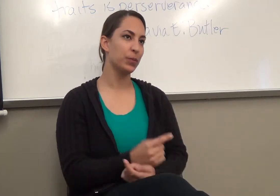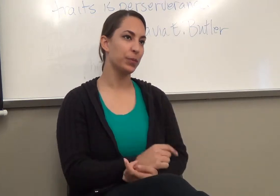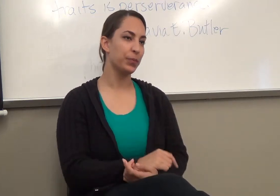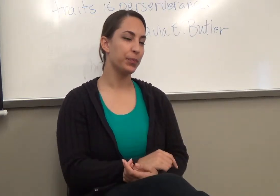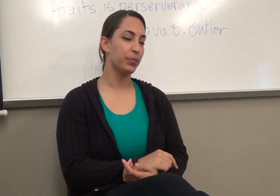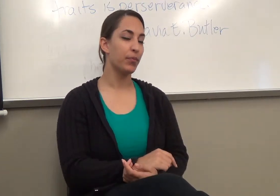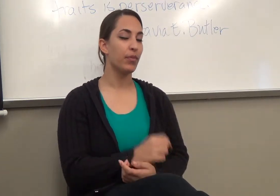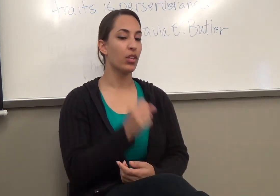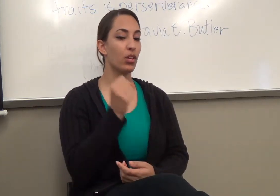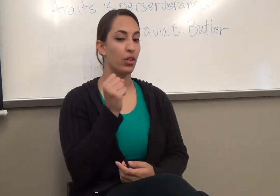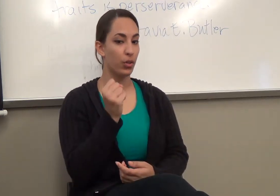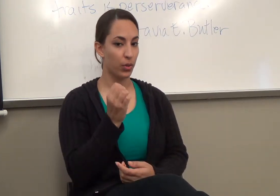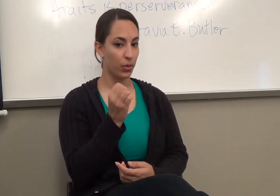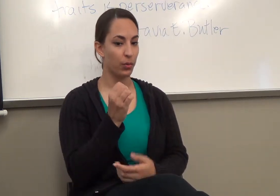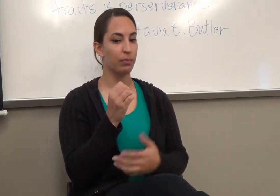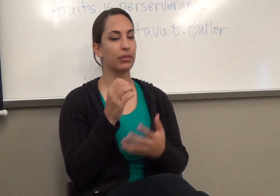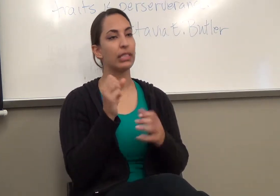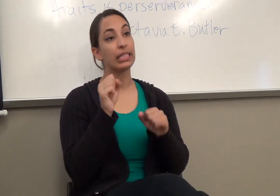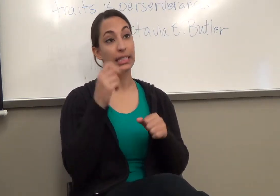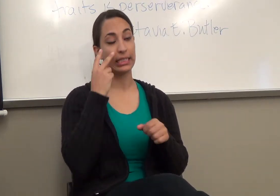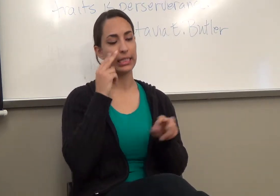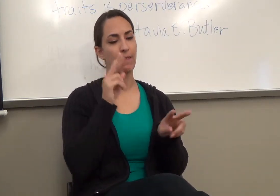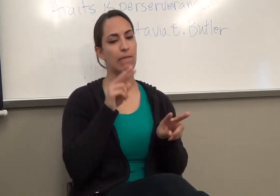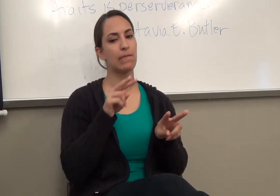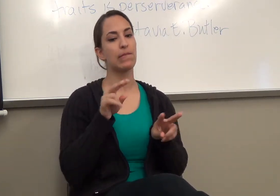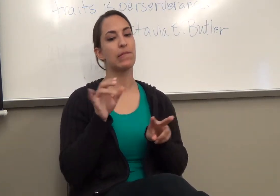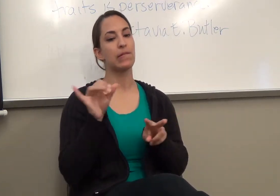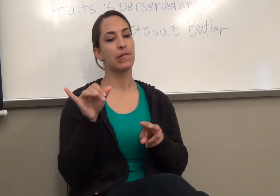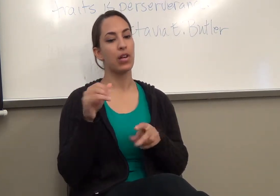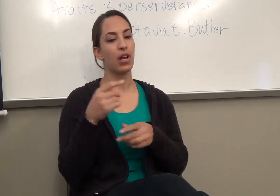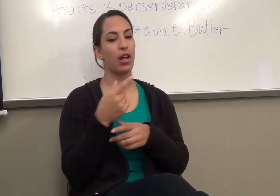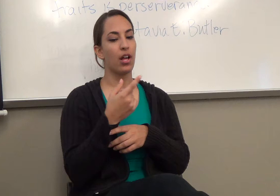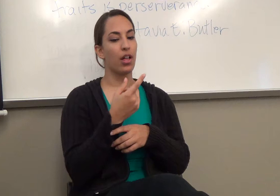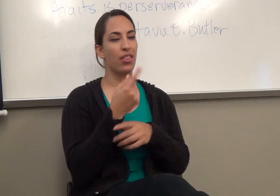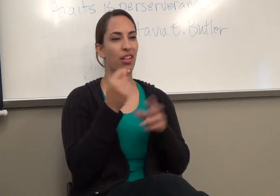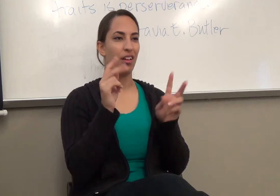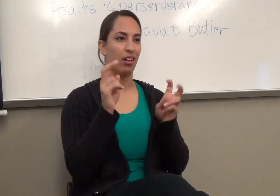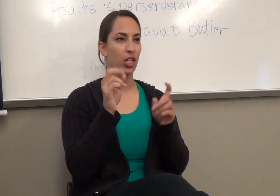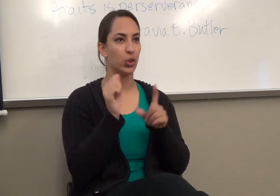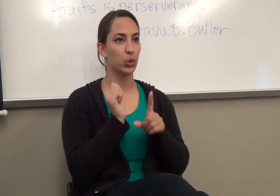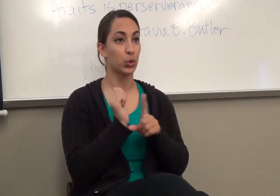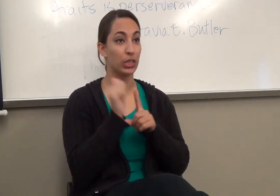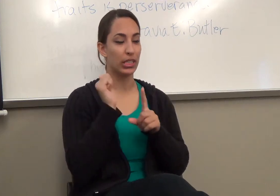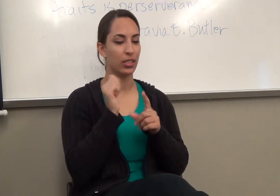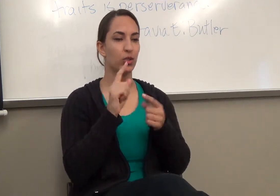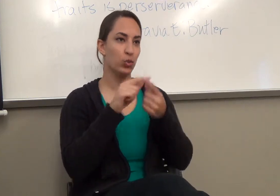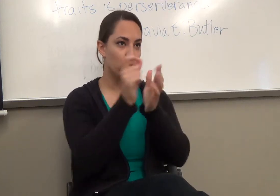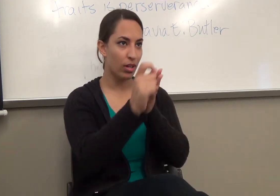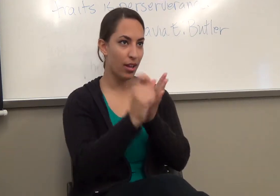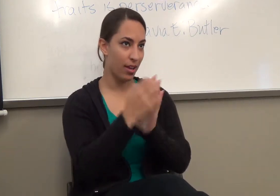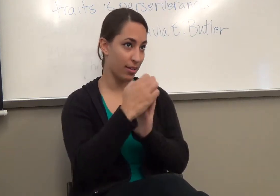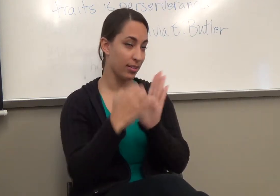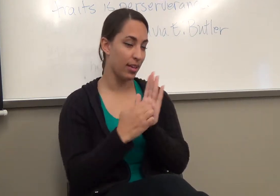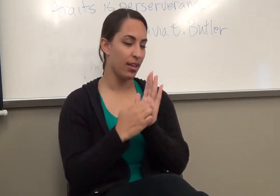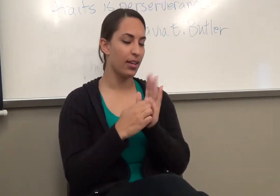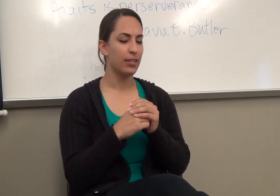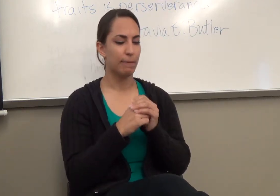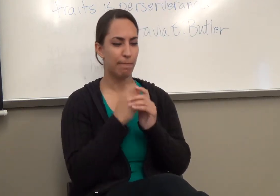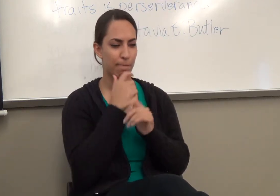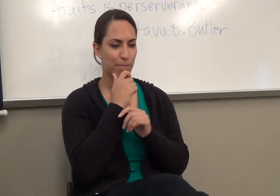So as you can see, the trick is going to be, in writing your essays, coming up with a good one